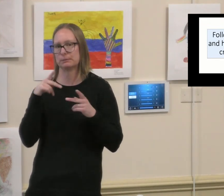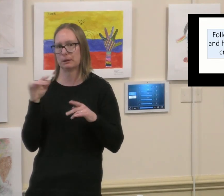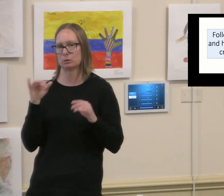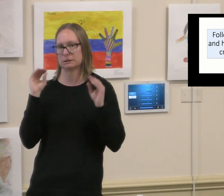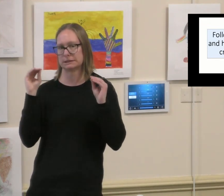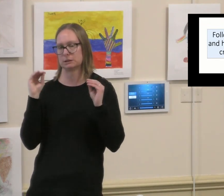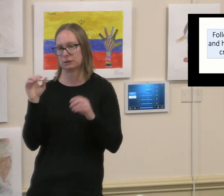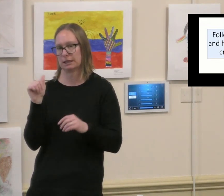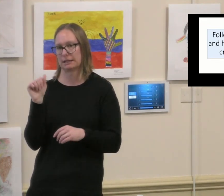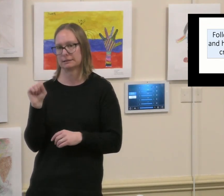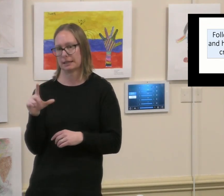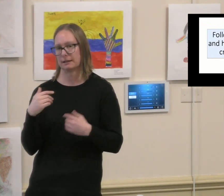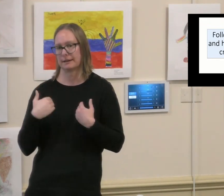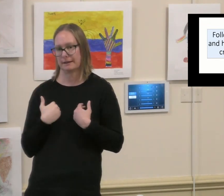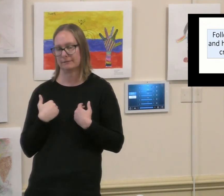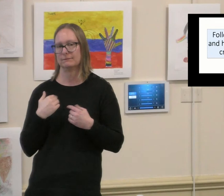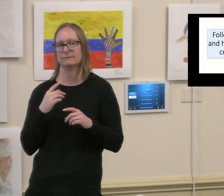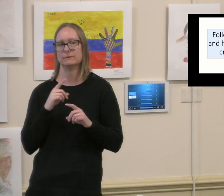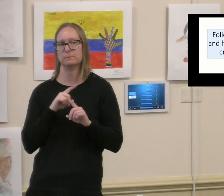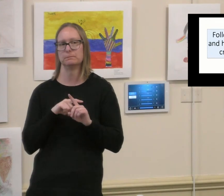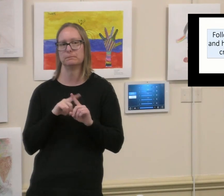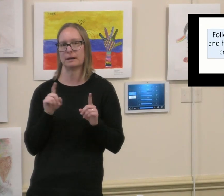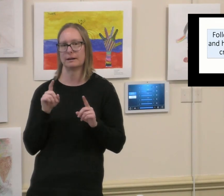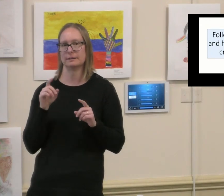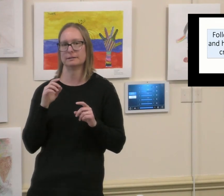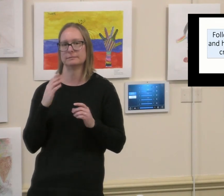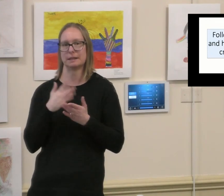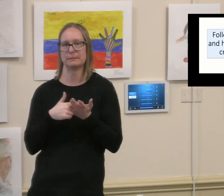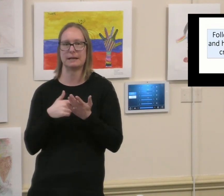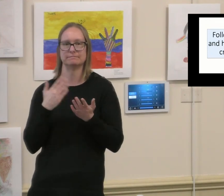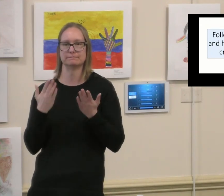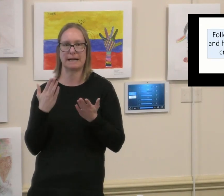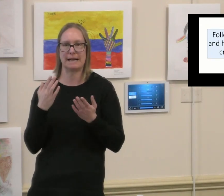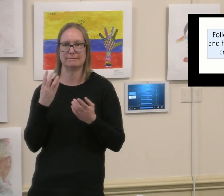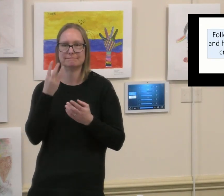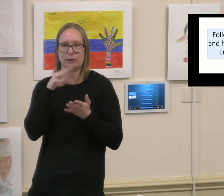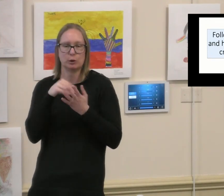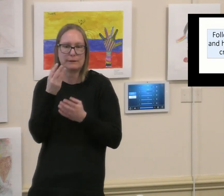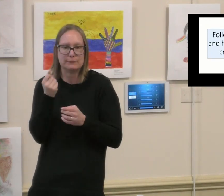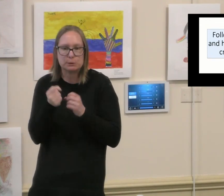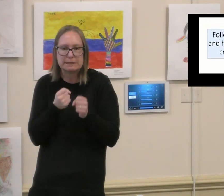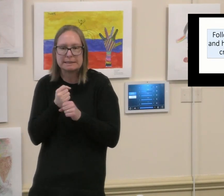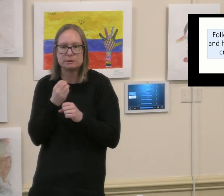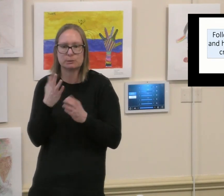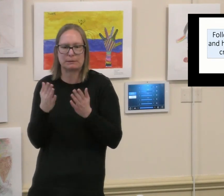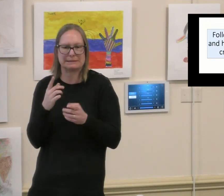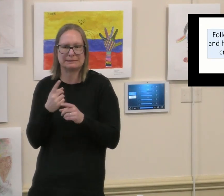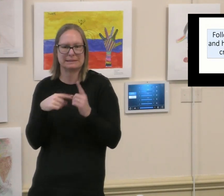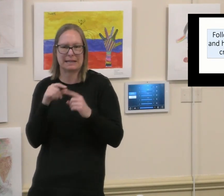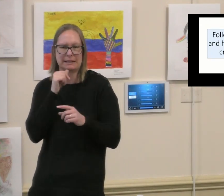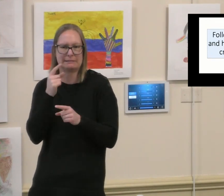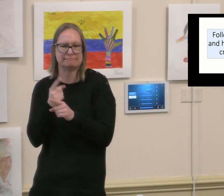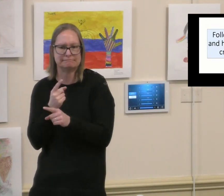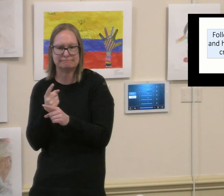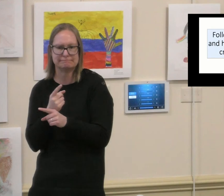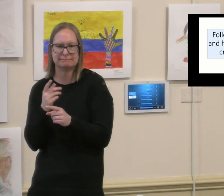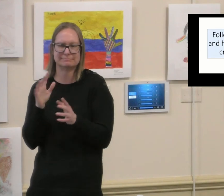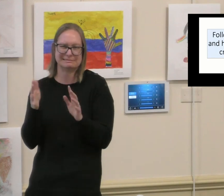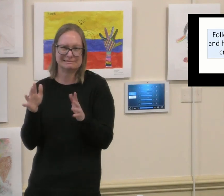the right resource for learning ASL. There are many people online who teach ASL, but maybe they have only